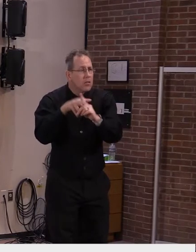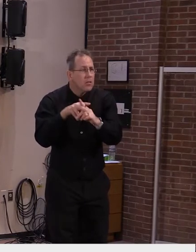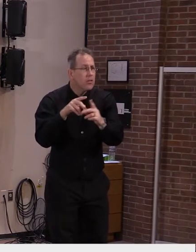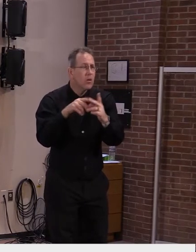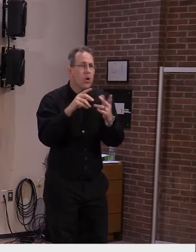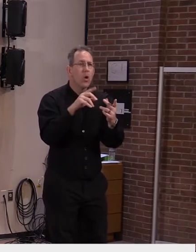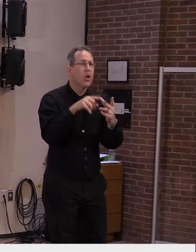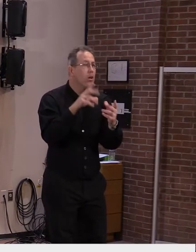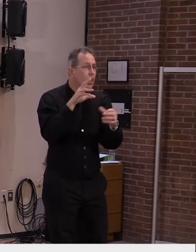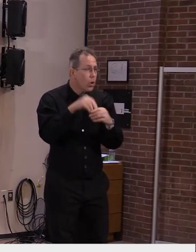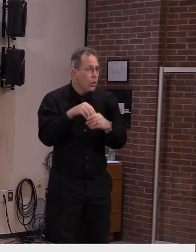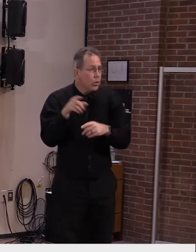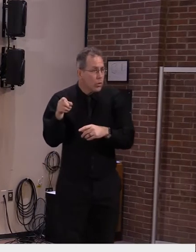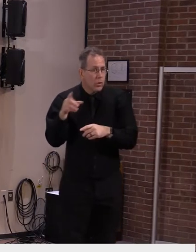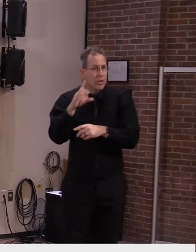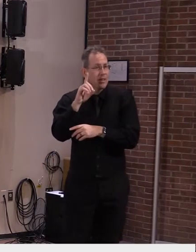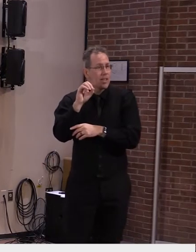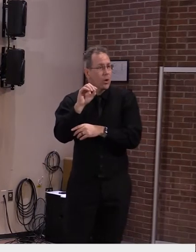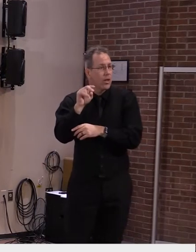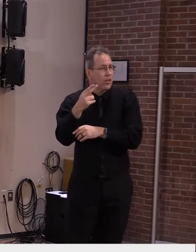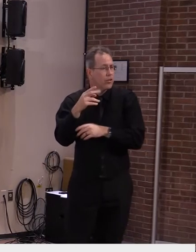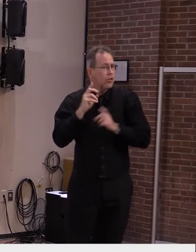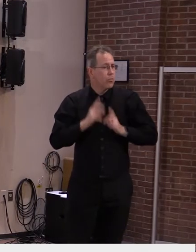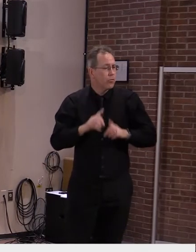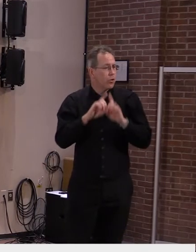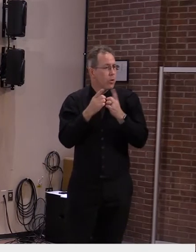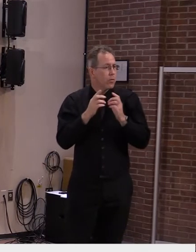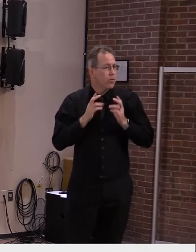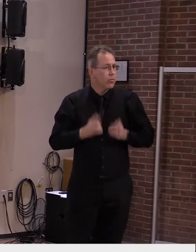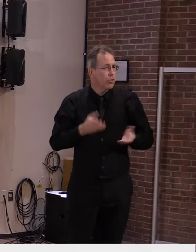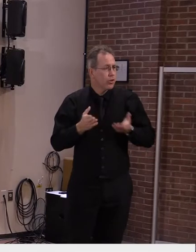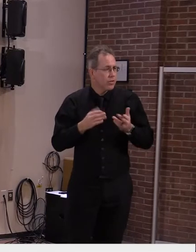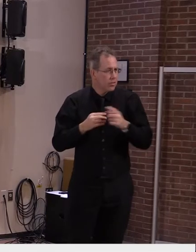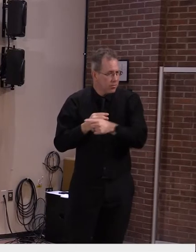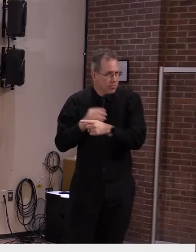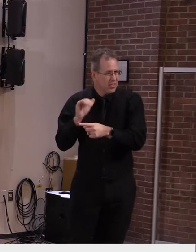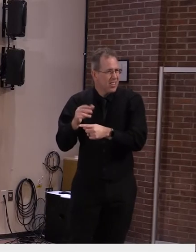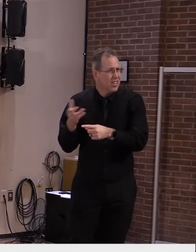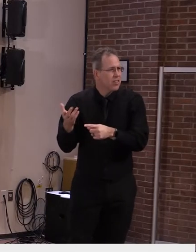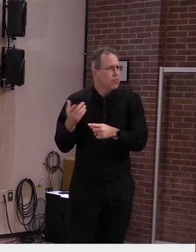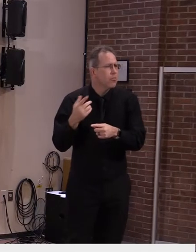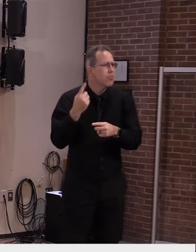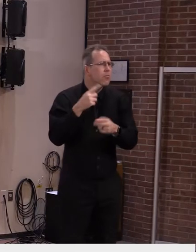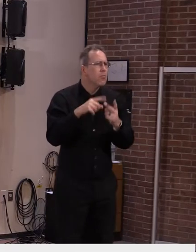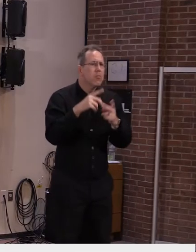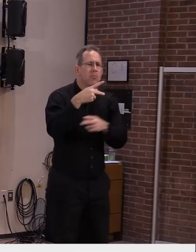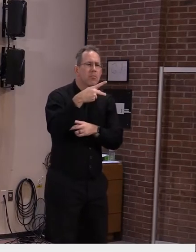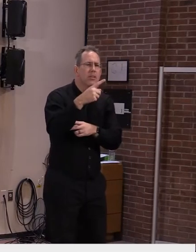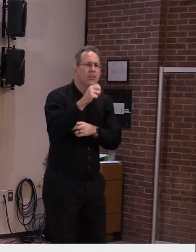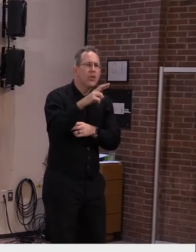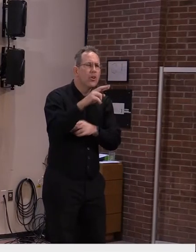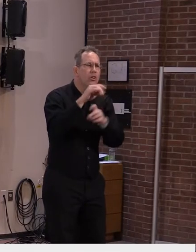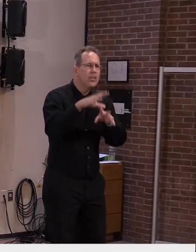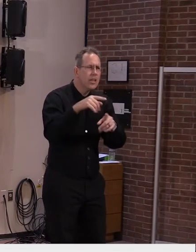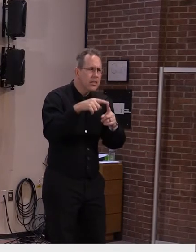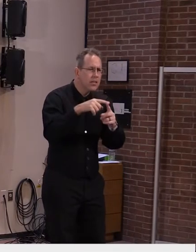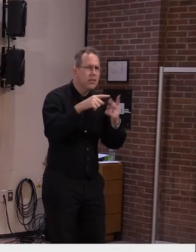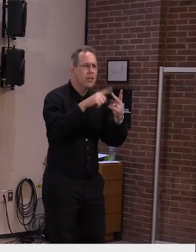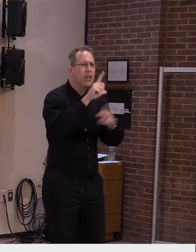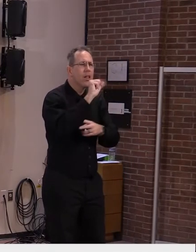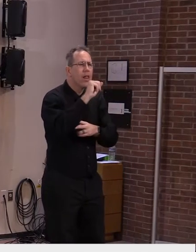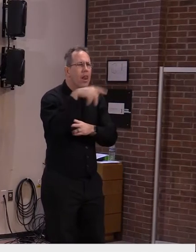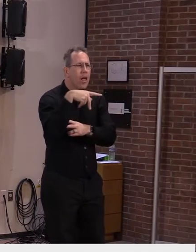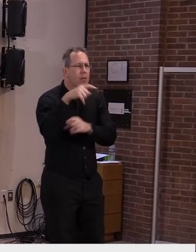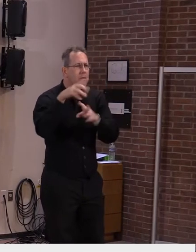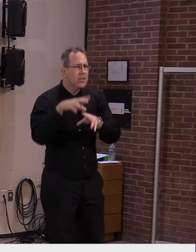Health about creating PCR and, I believe, LAMP testing opportunities for people in the Mad River Valley. And I'm wondering if you